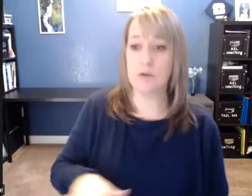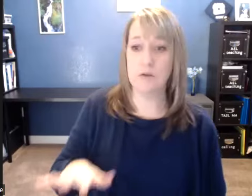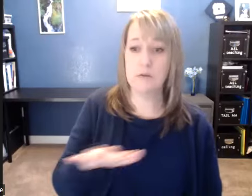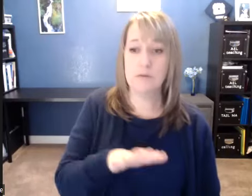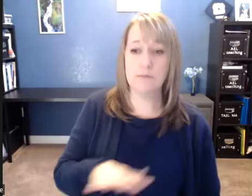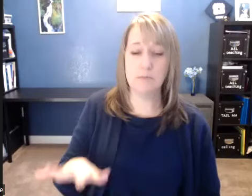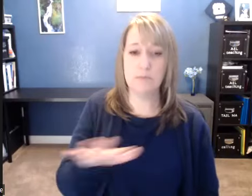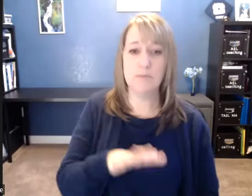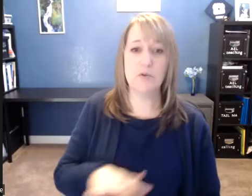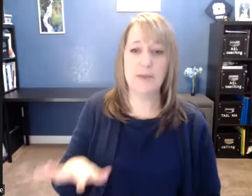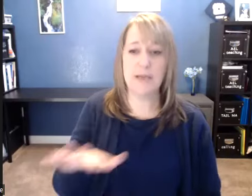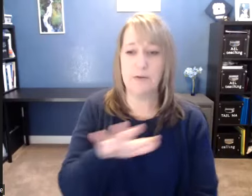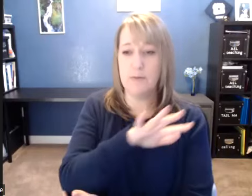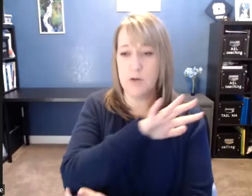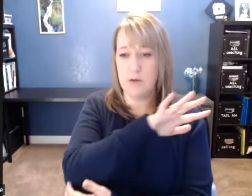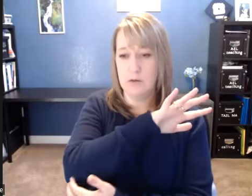circle movement here from your